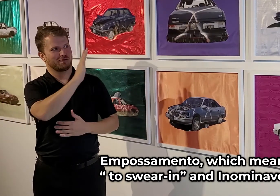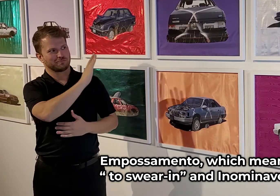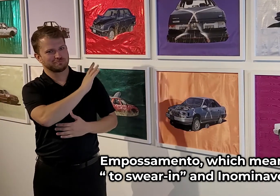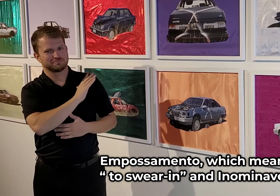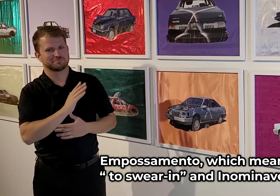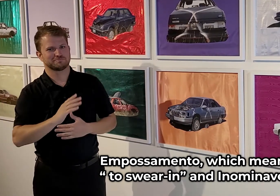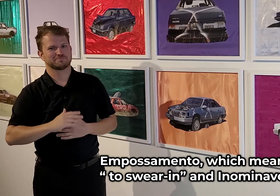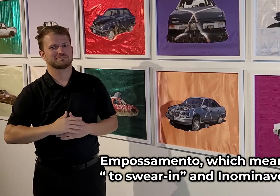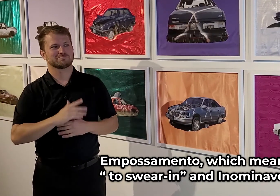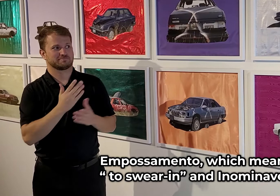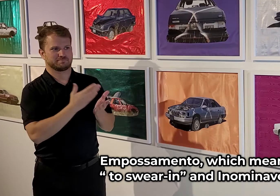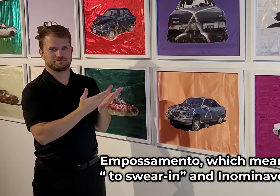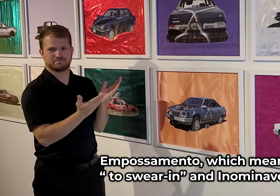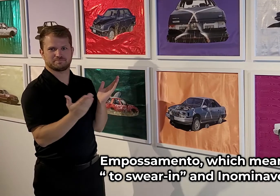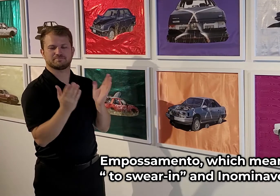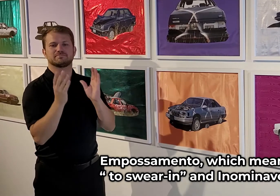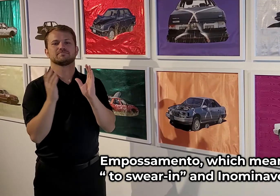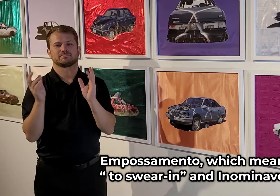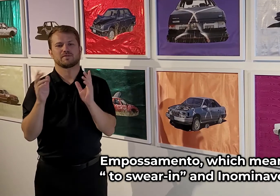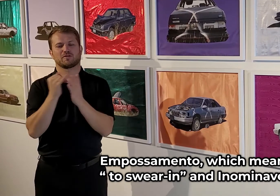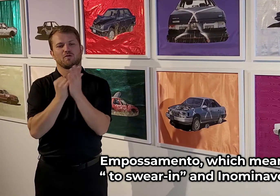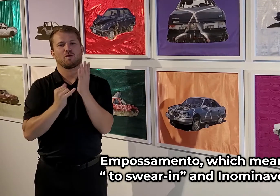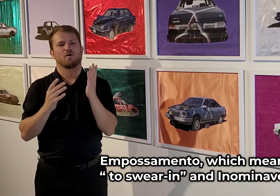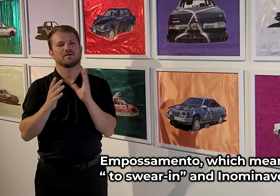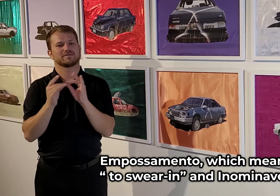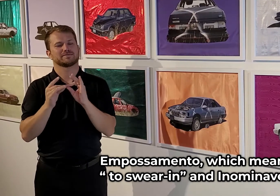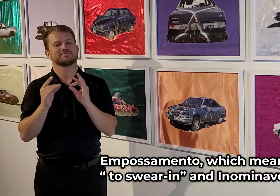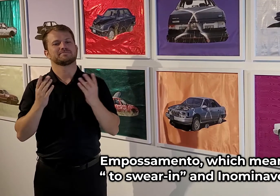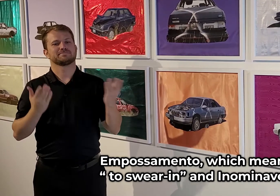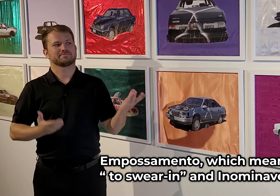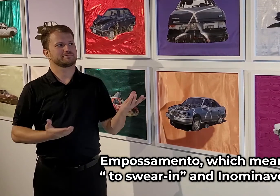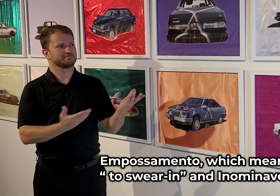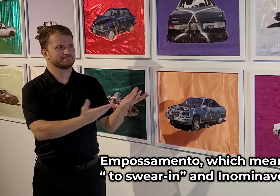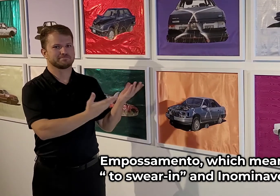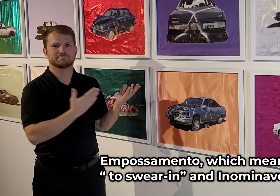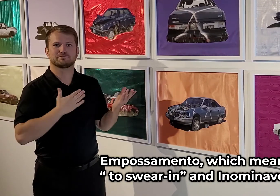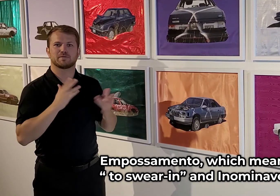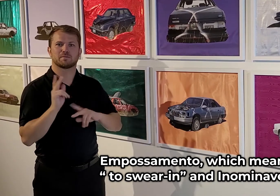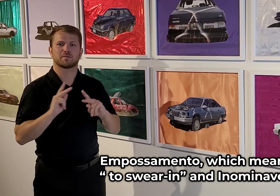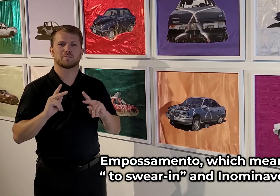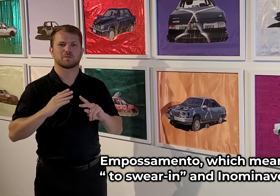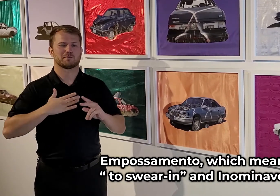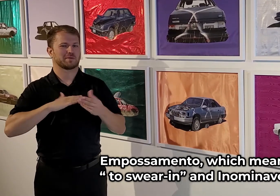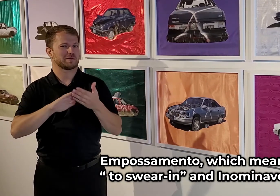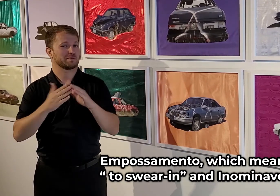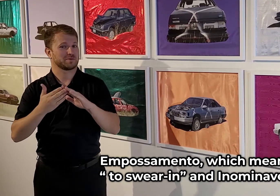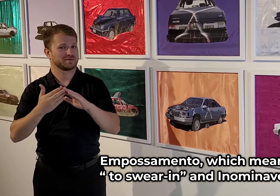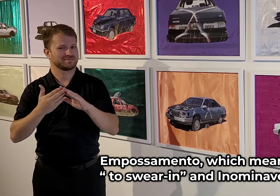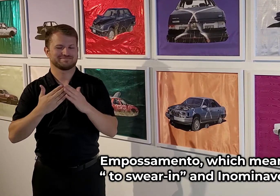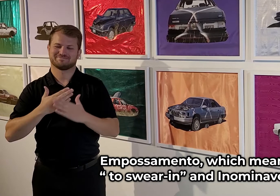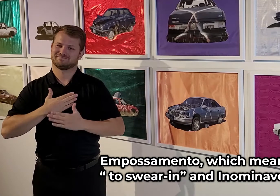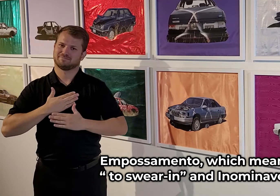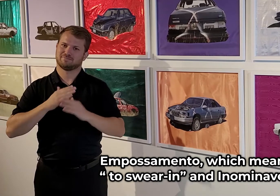people. This is my community. This is my family. And these are their homes and